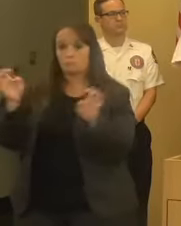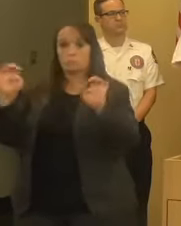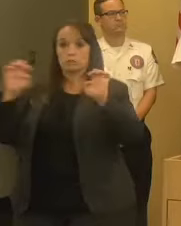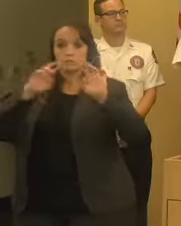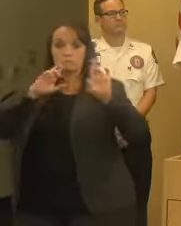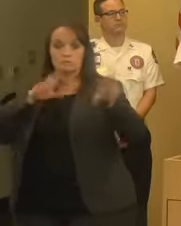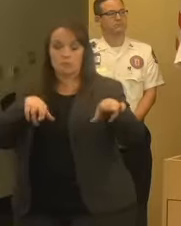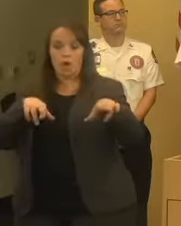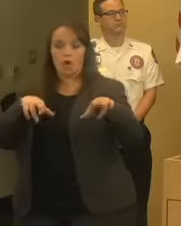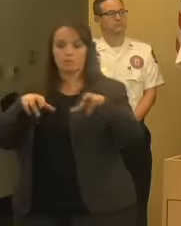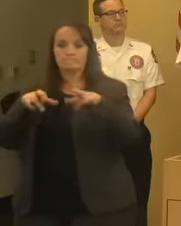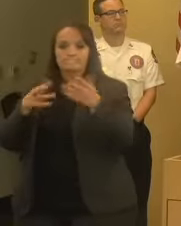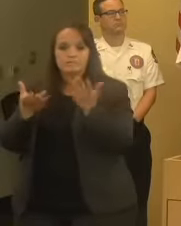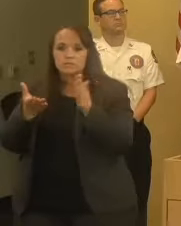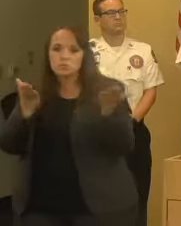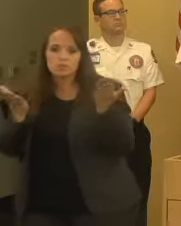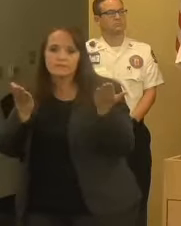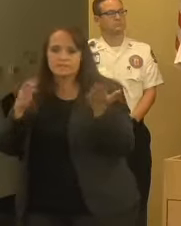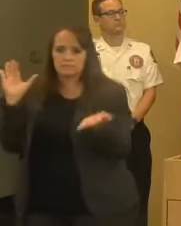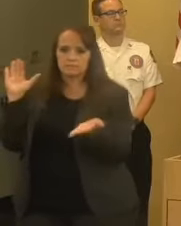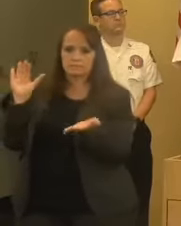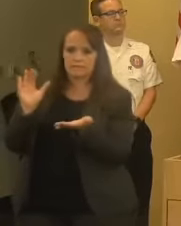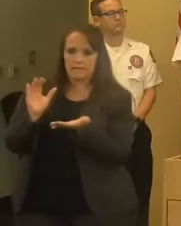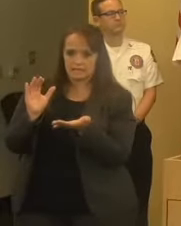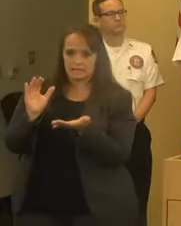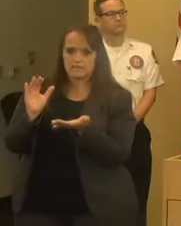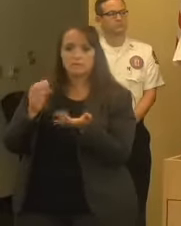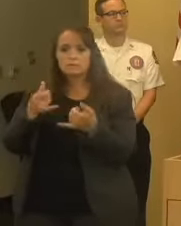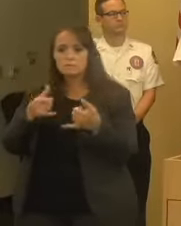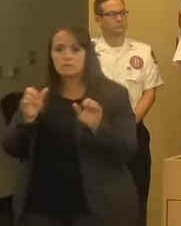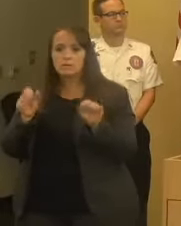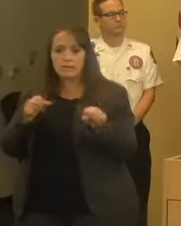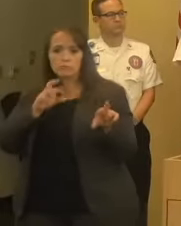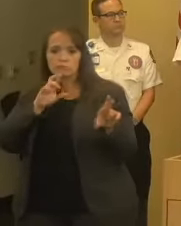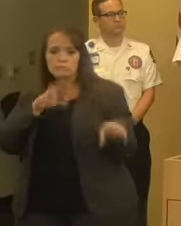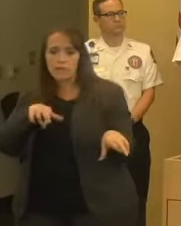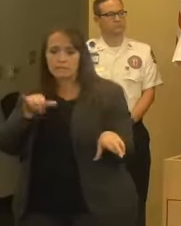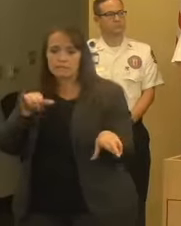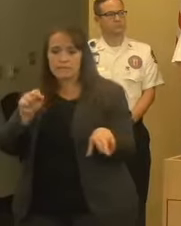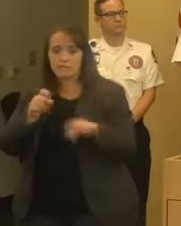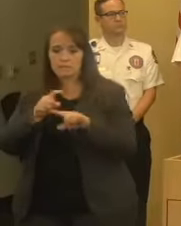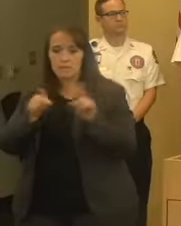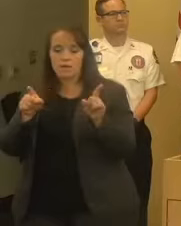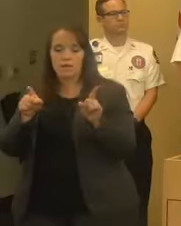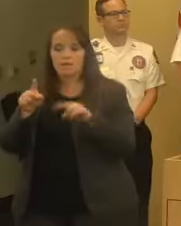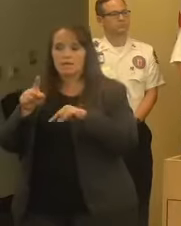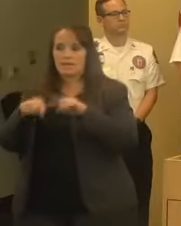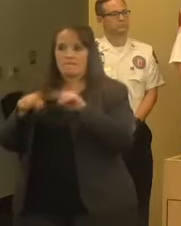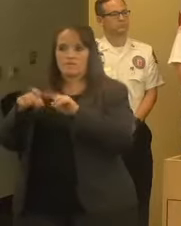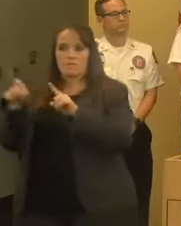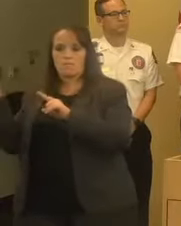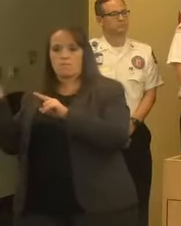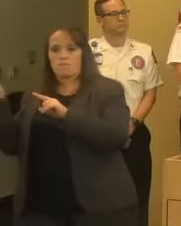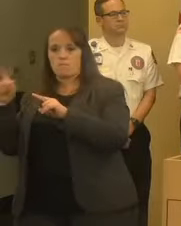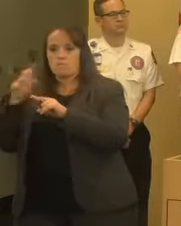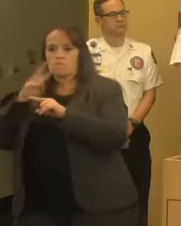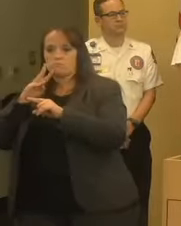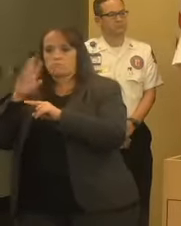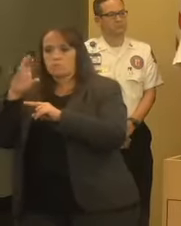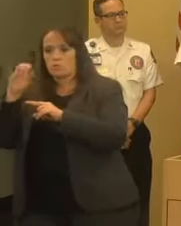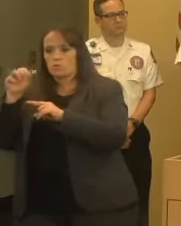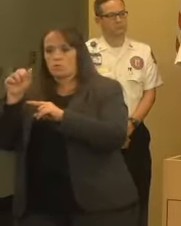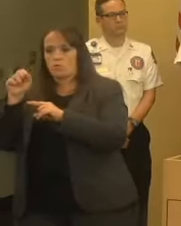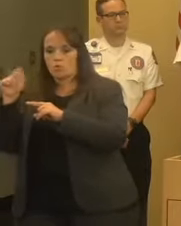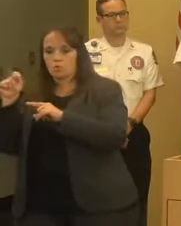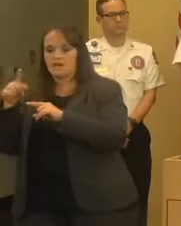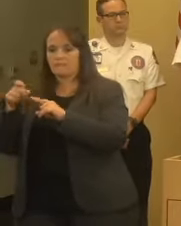able to respond, but we will not be at our outlying coastal units, and we will have to respond from inland and place